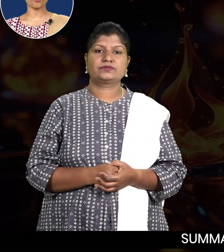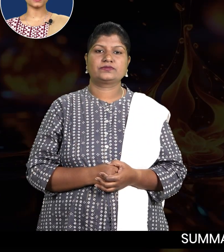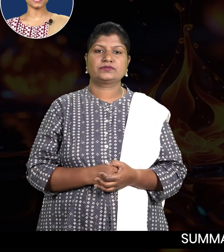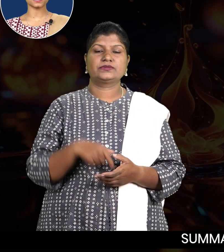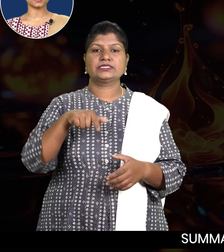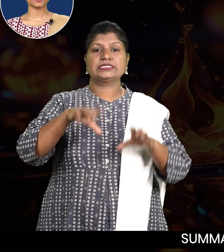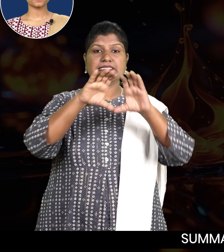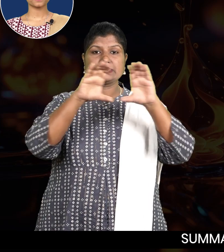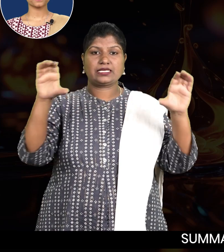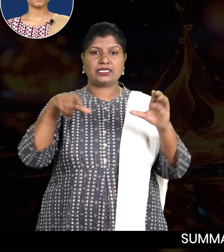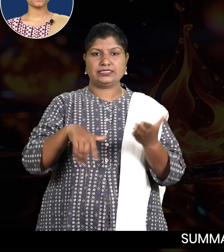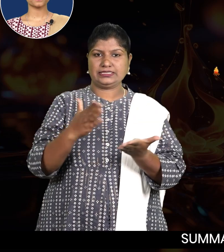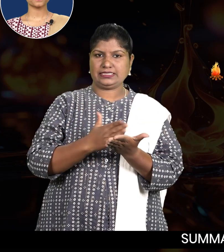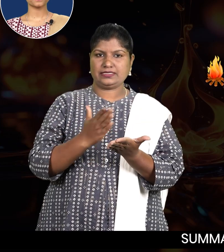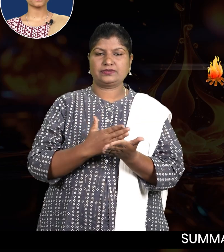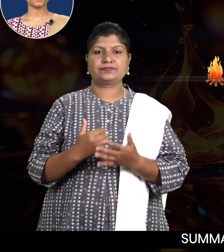Summary of the lesson.